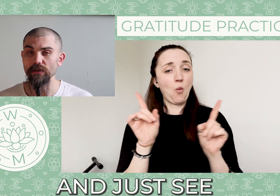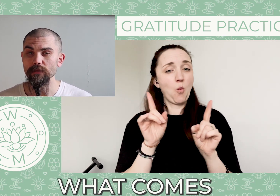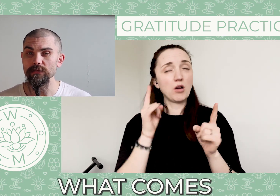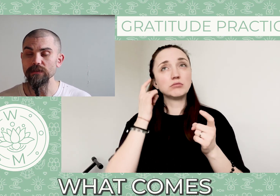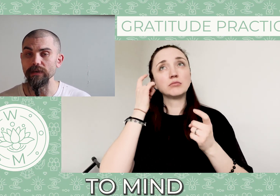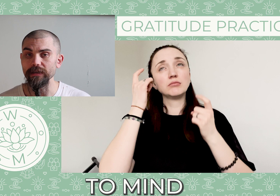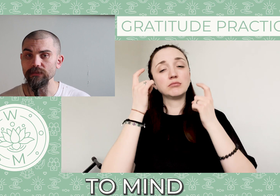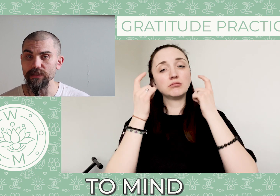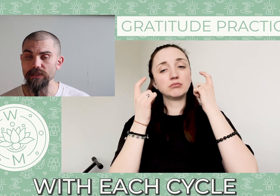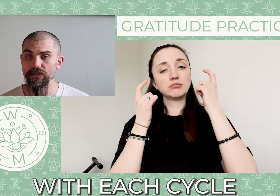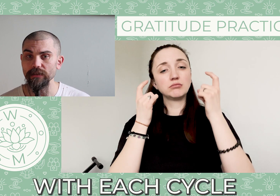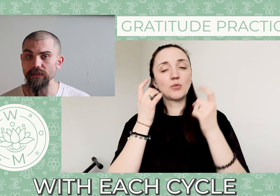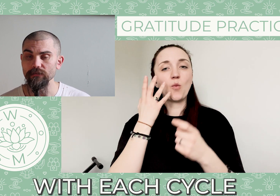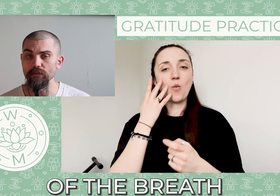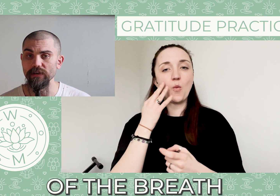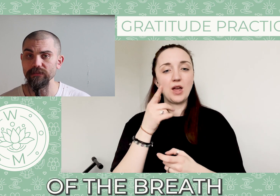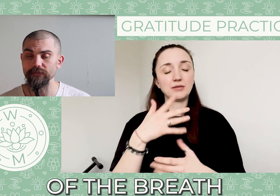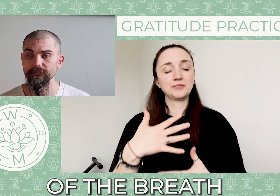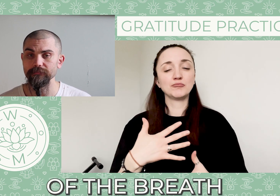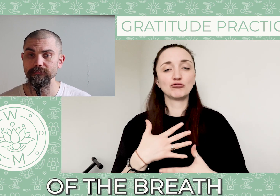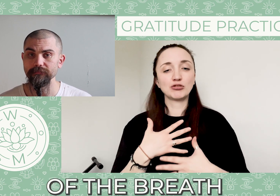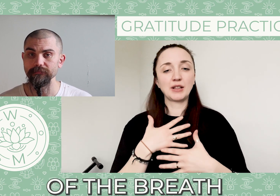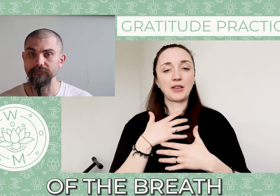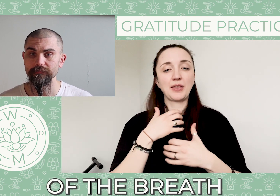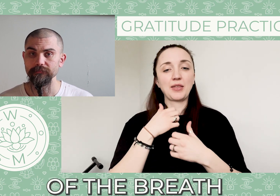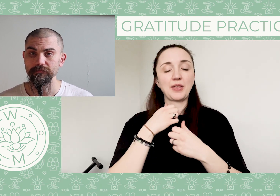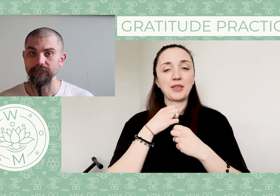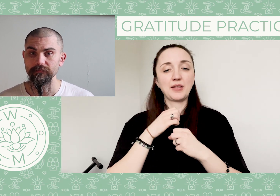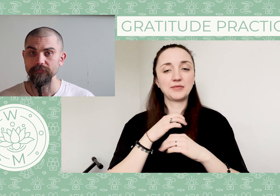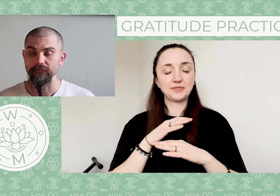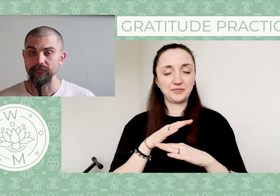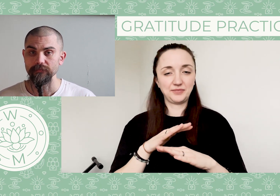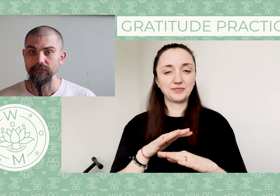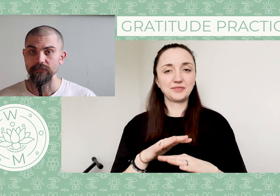and just see what comes to mind with each cycle of the breath.